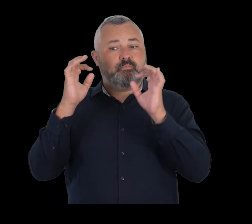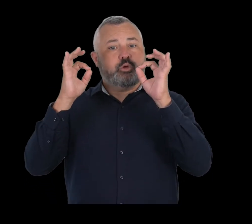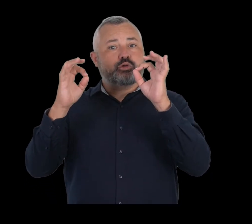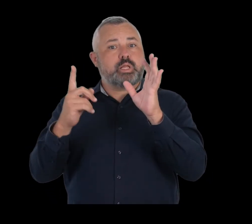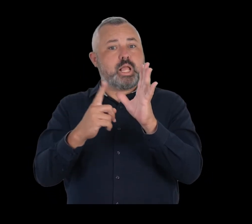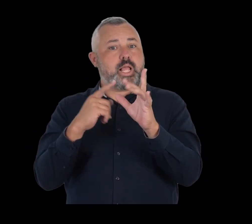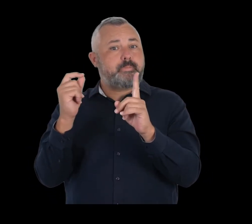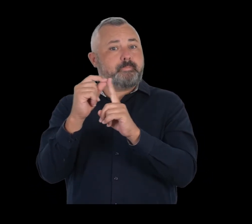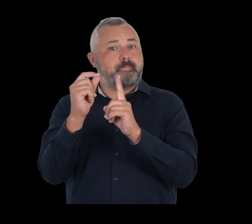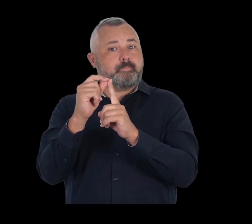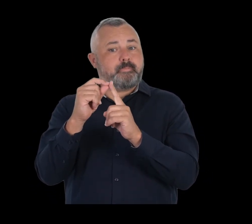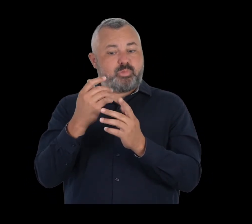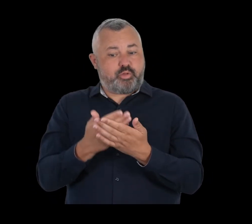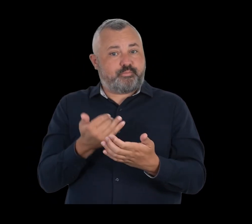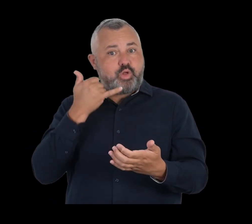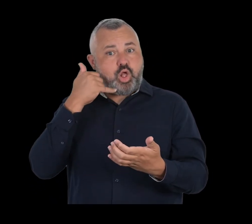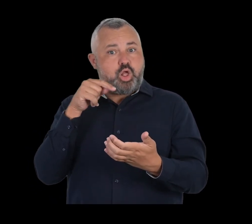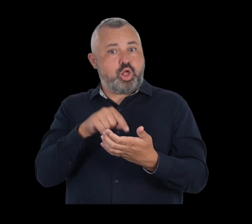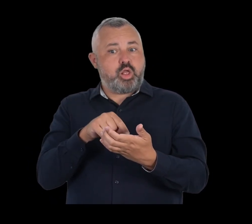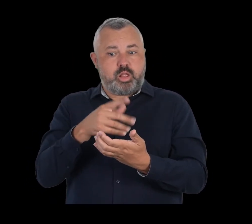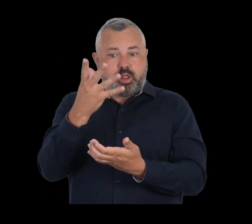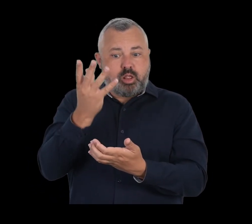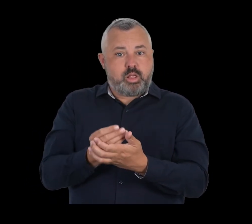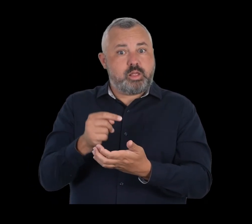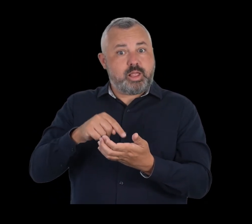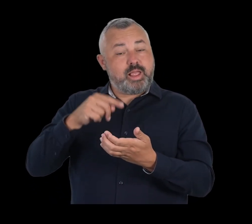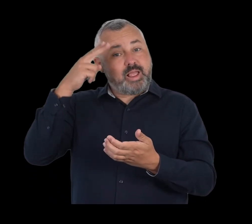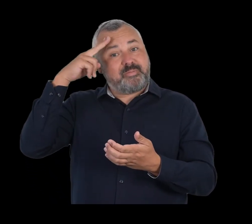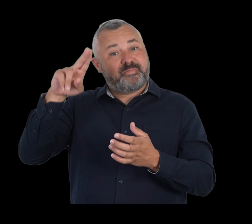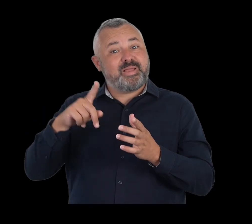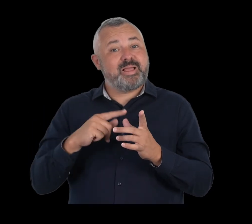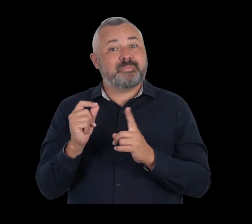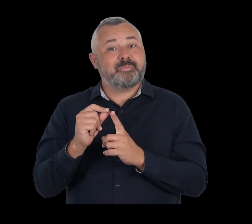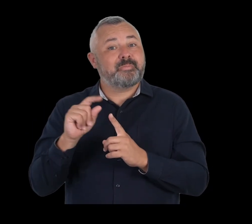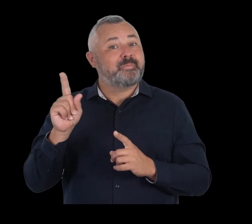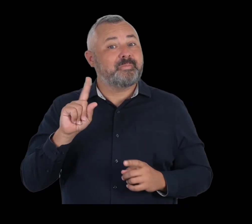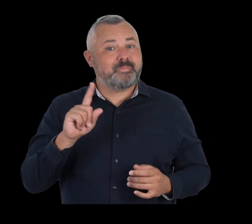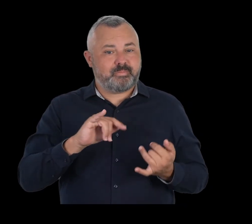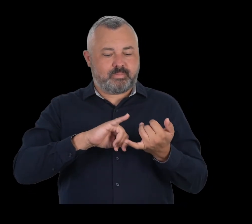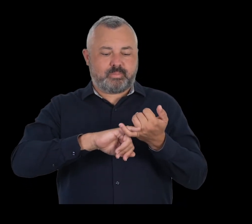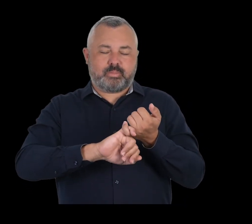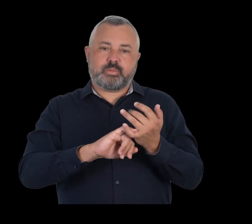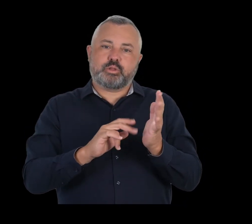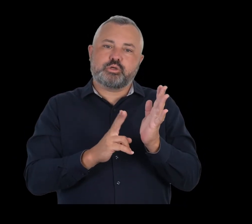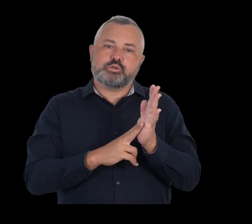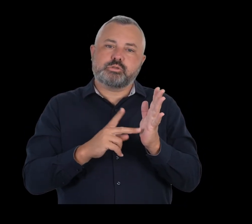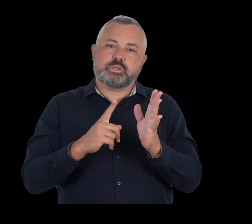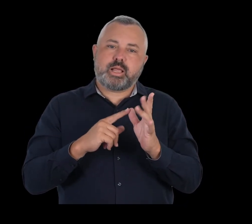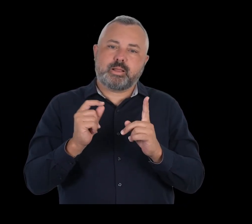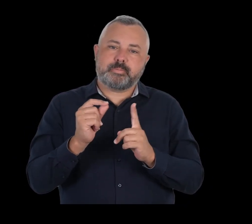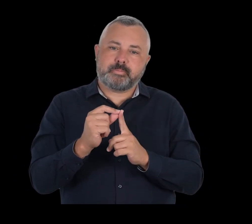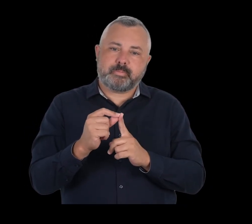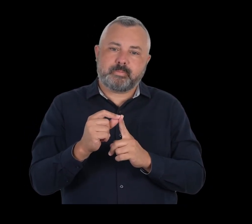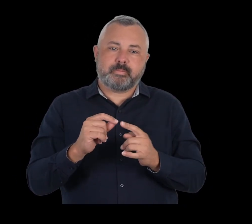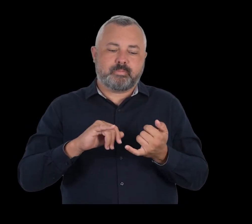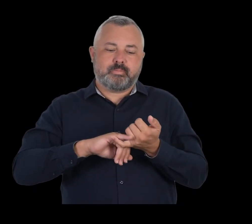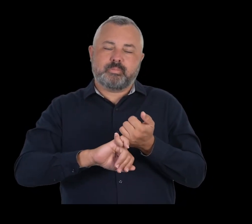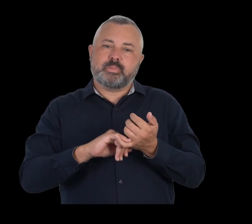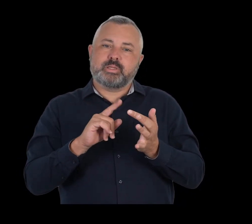For example, the Snap Send Solve app can be used Australia-wide to